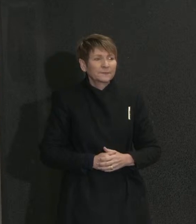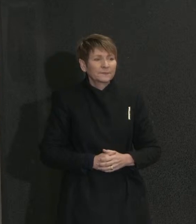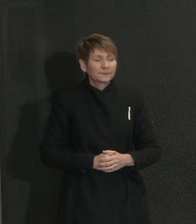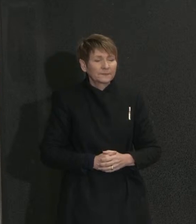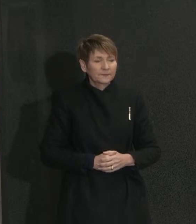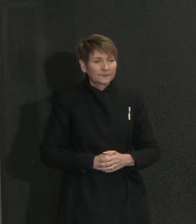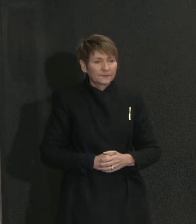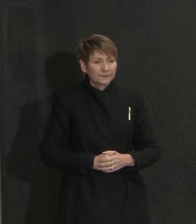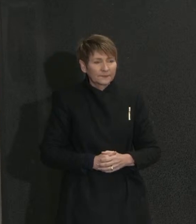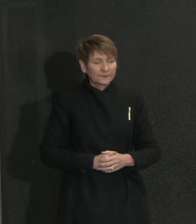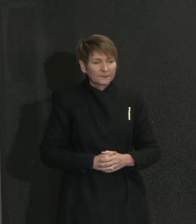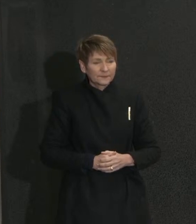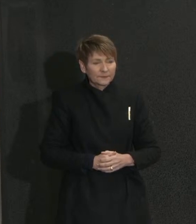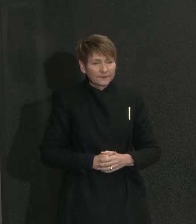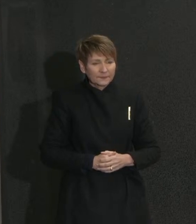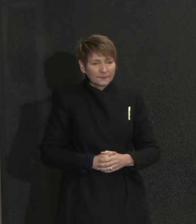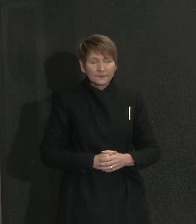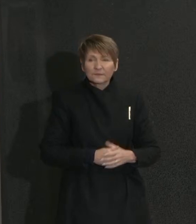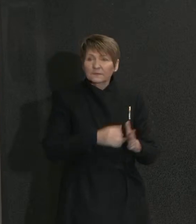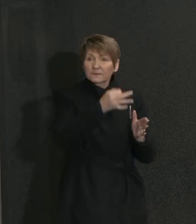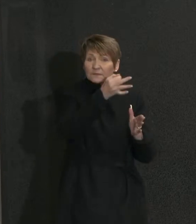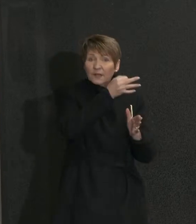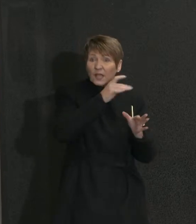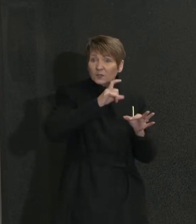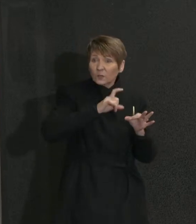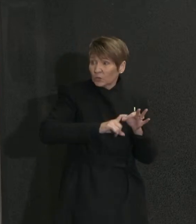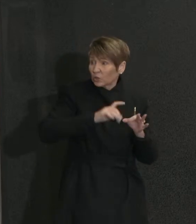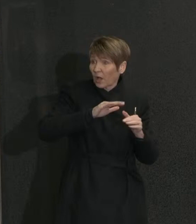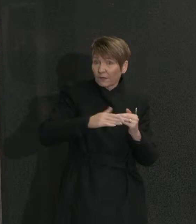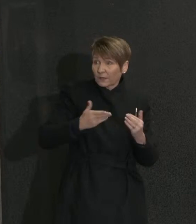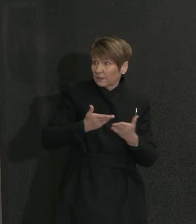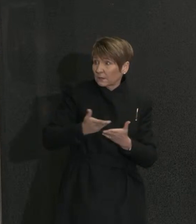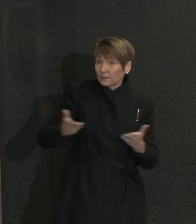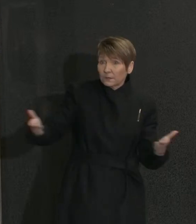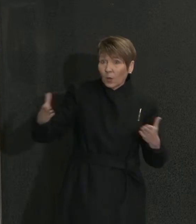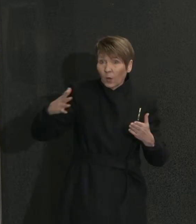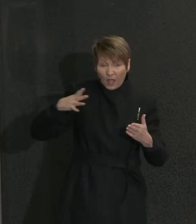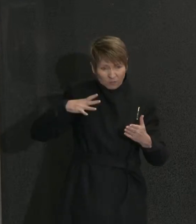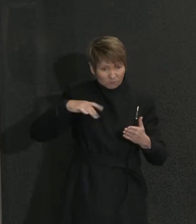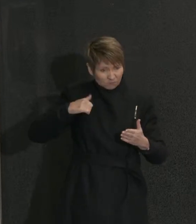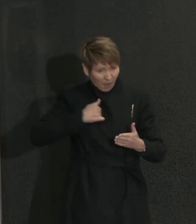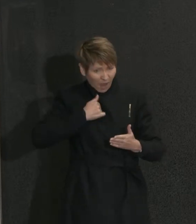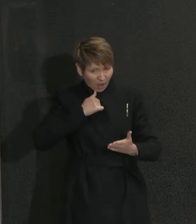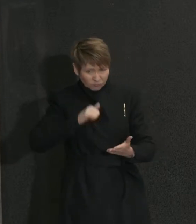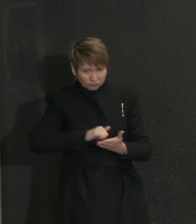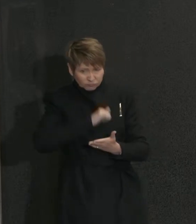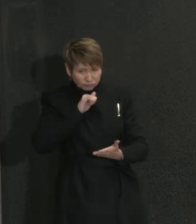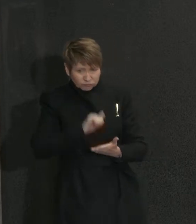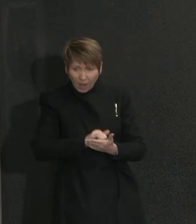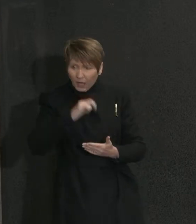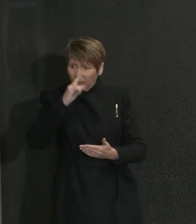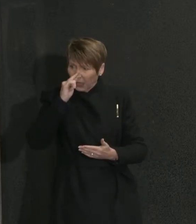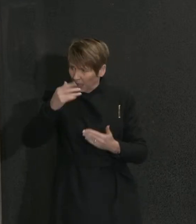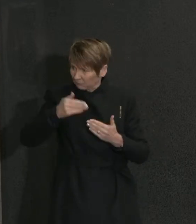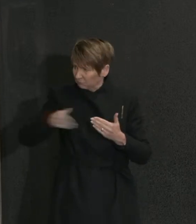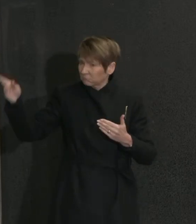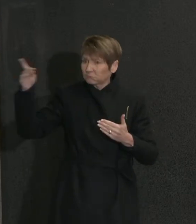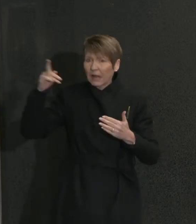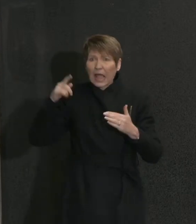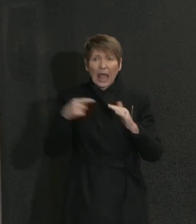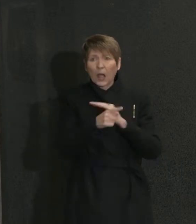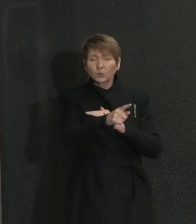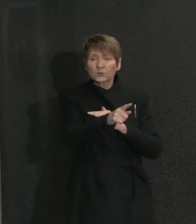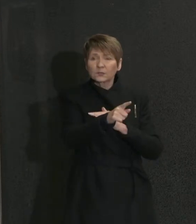now impacting the freedom of Victorians? Well, I suppose I'll take you back to my earlier answer. Frustration doesn't work against this